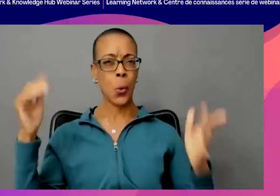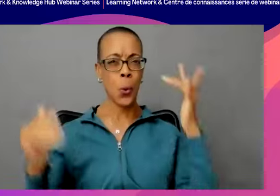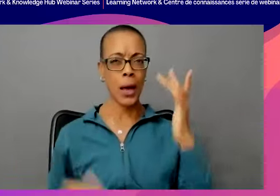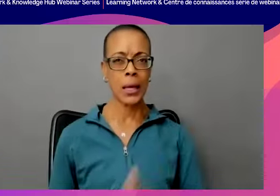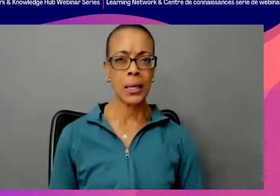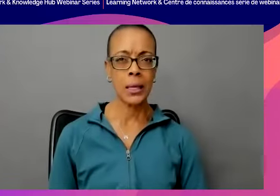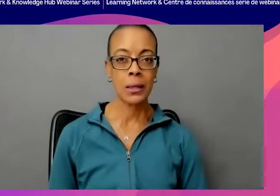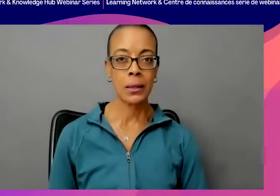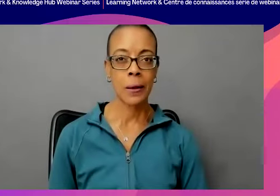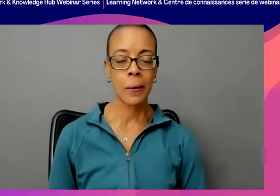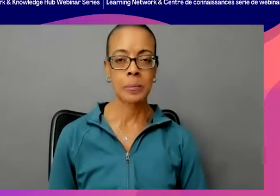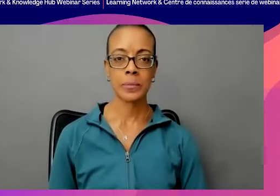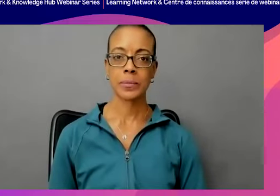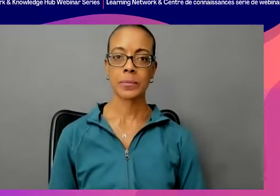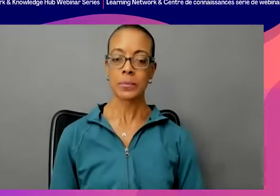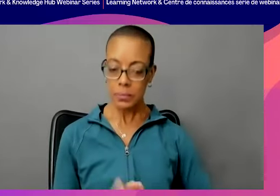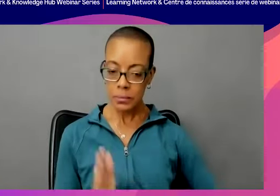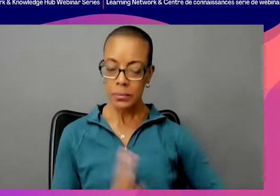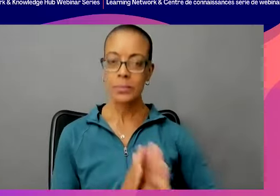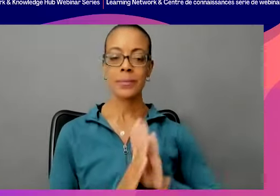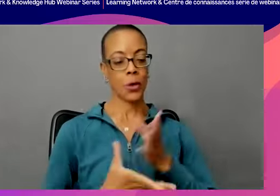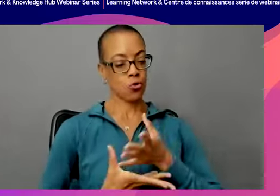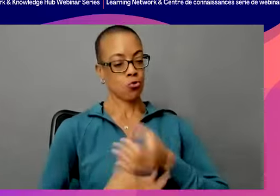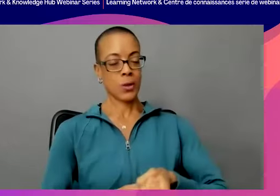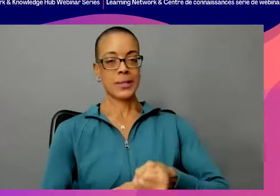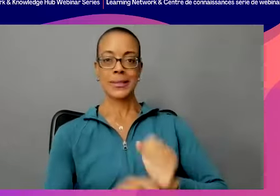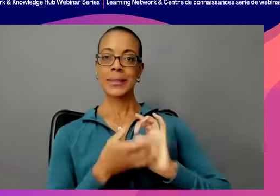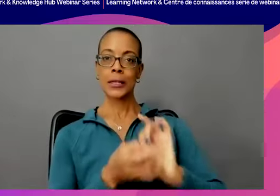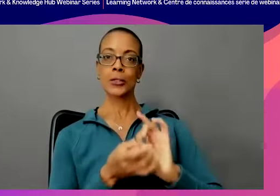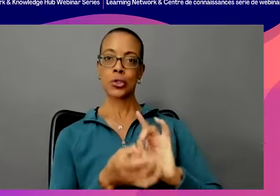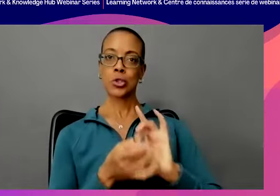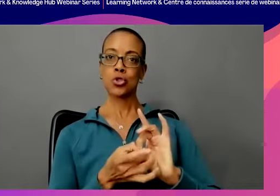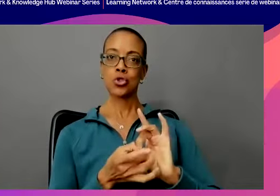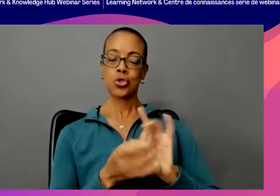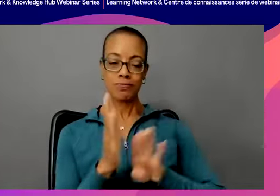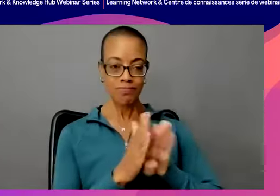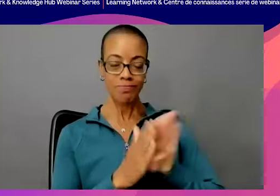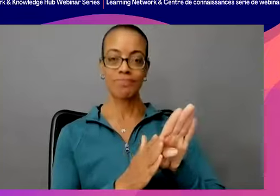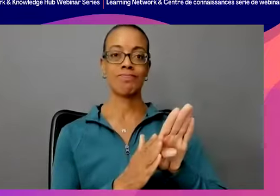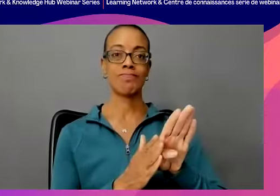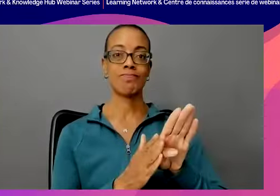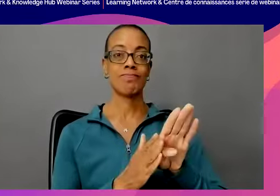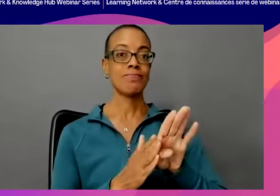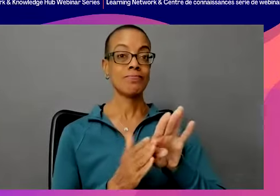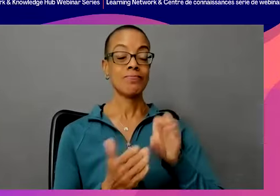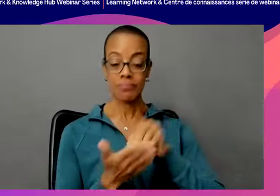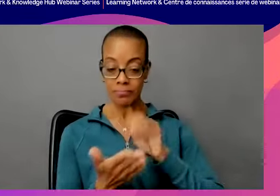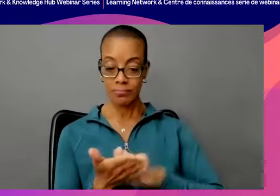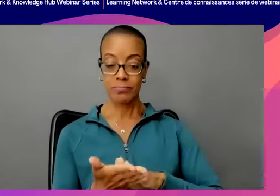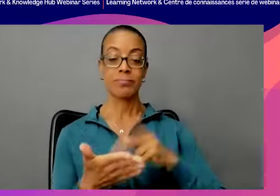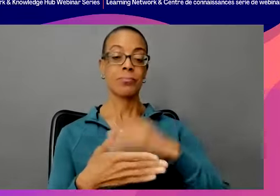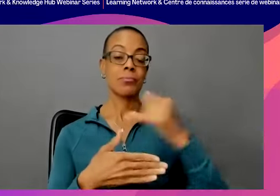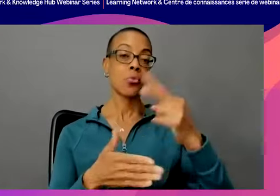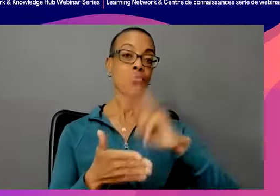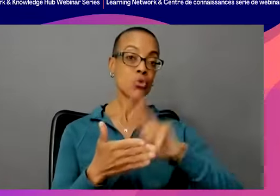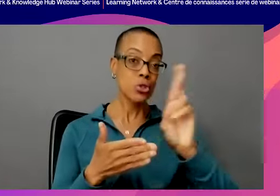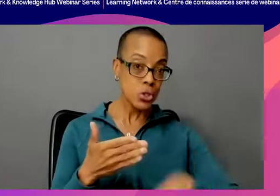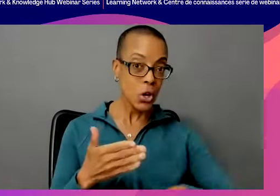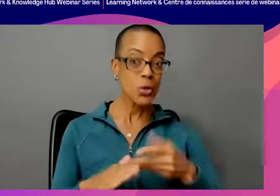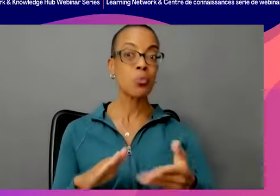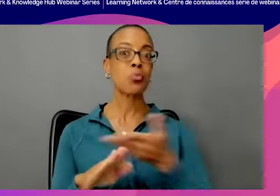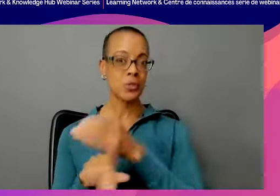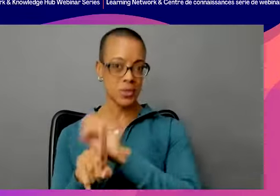Build trust and connection, and that has been mentioned in the project findings and in our previous scenarios. The